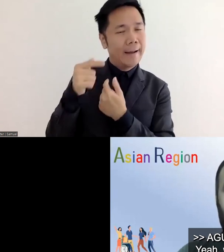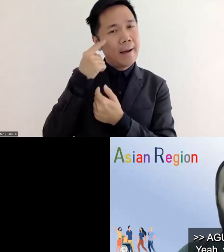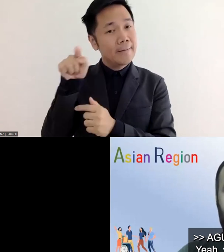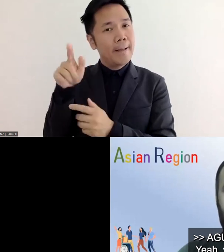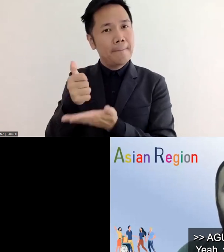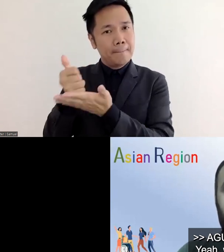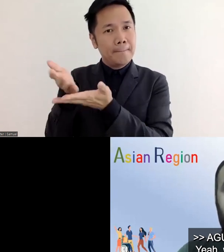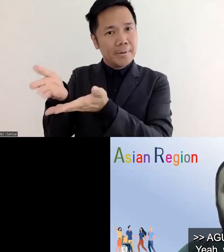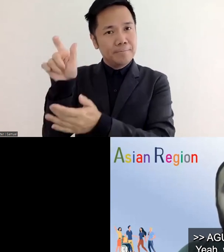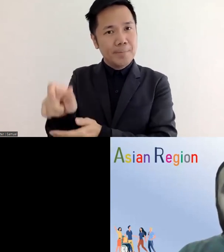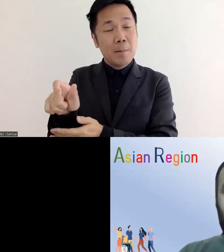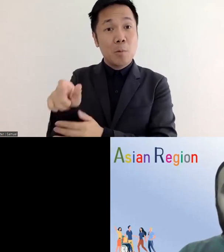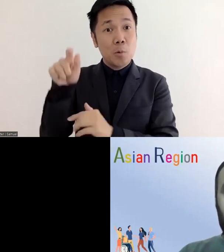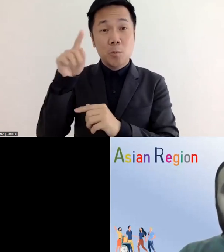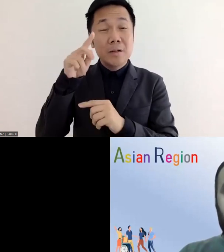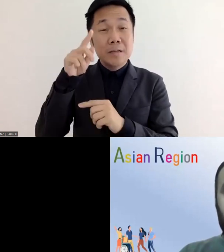What are the